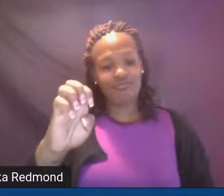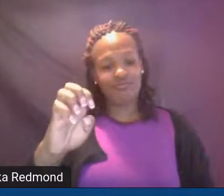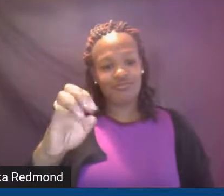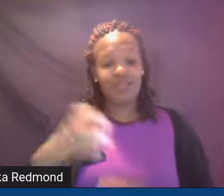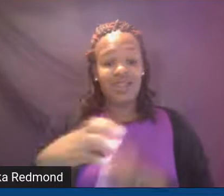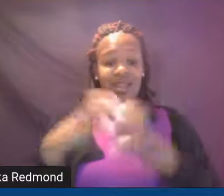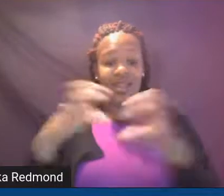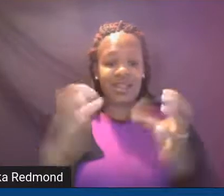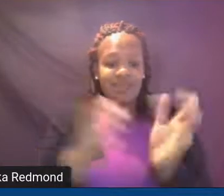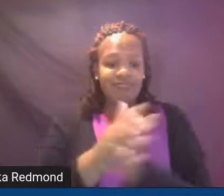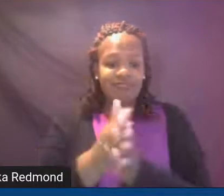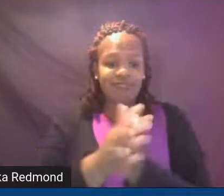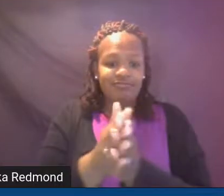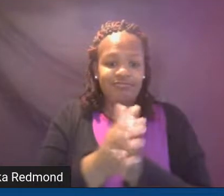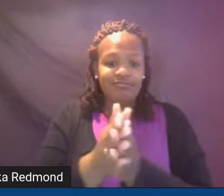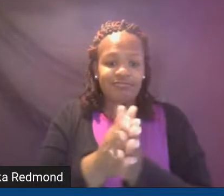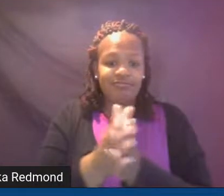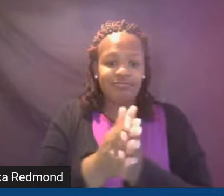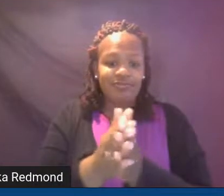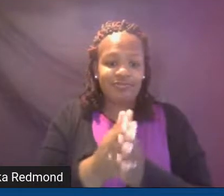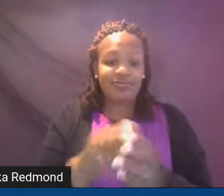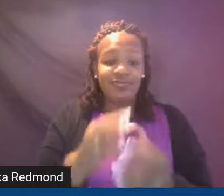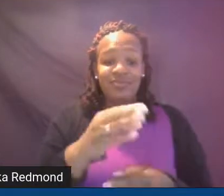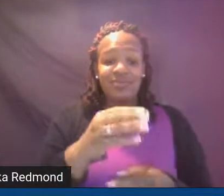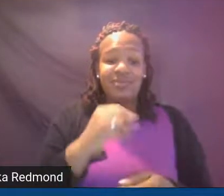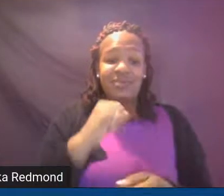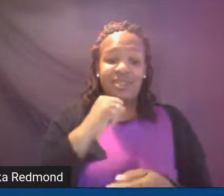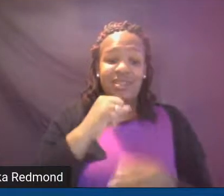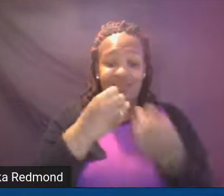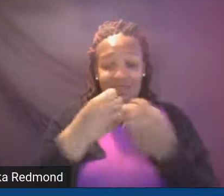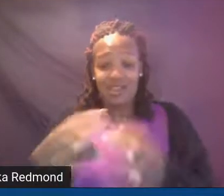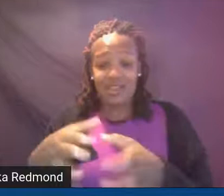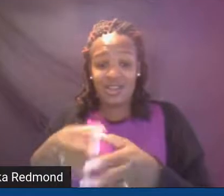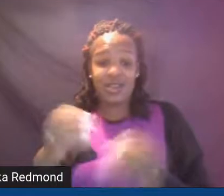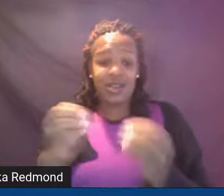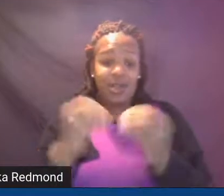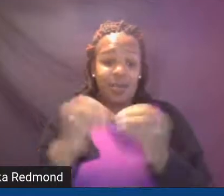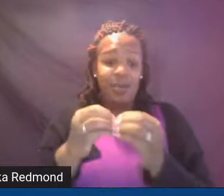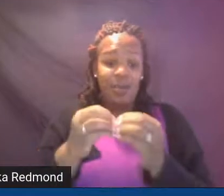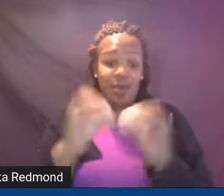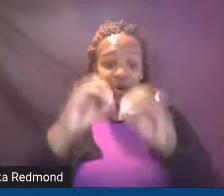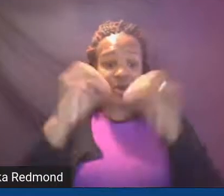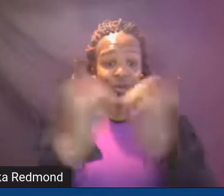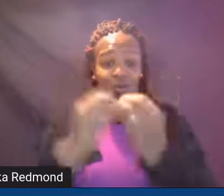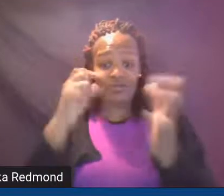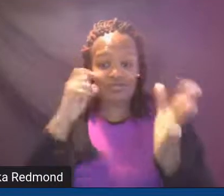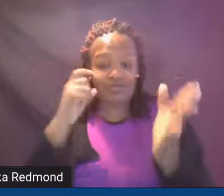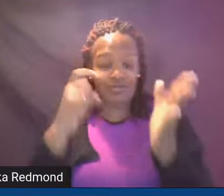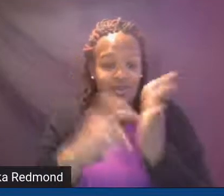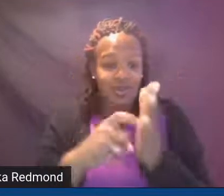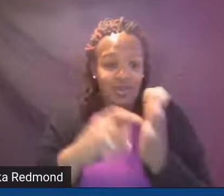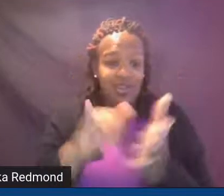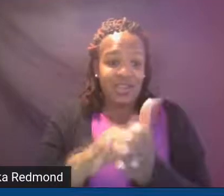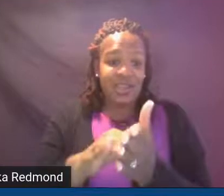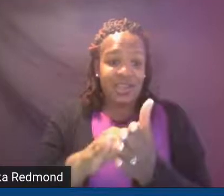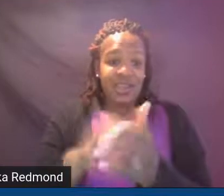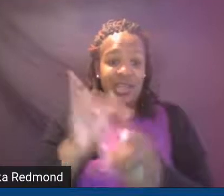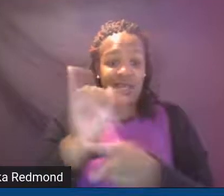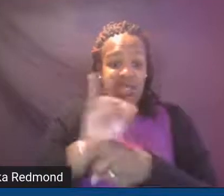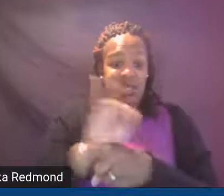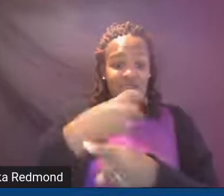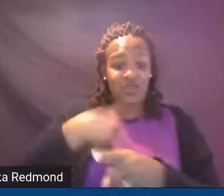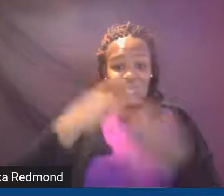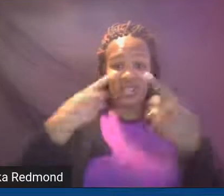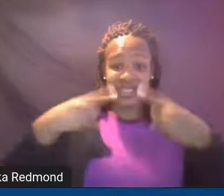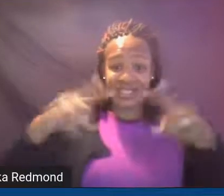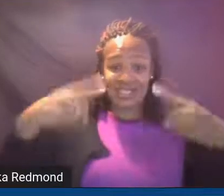the industry seems to have gone to the wayside. And more organizations of all sizes are recognizing that as an industry, we succeed